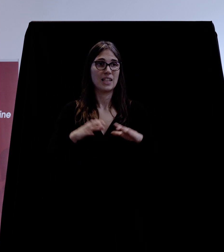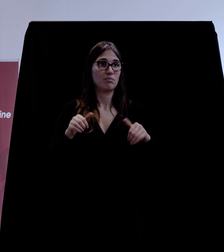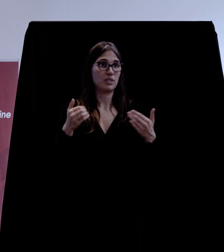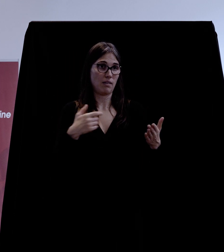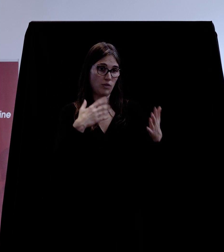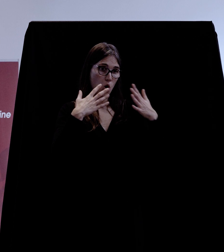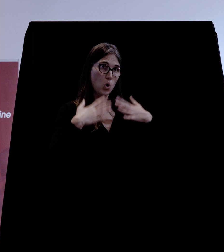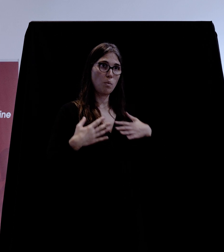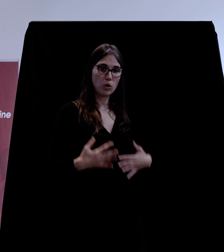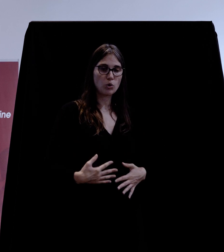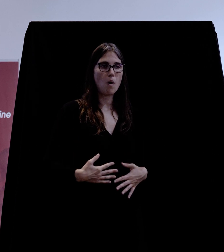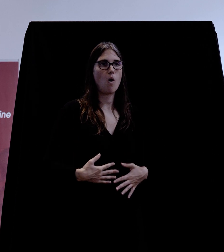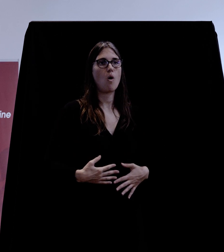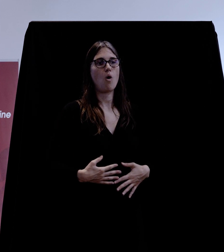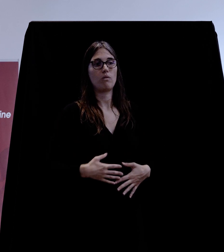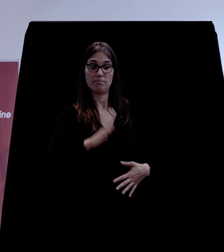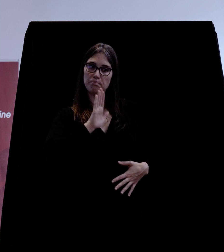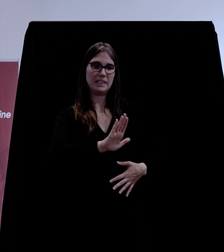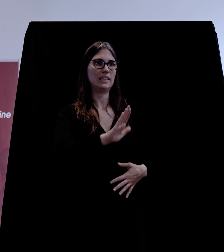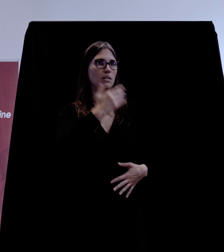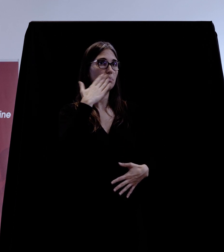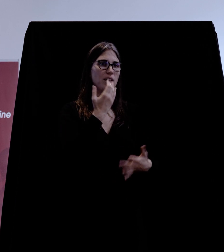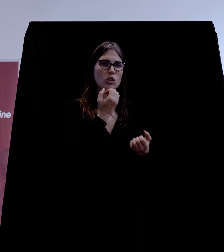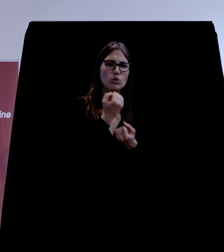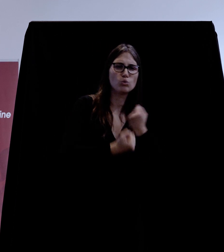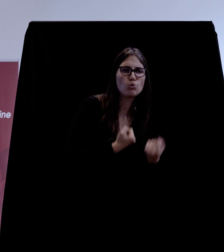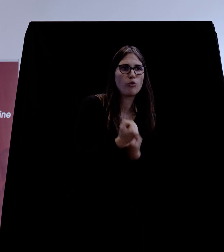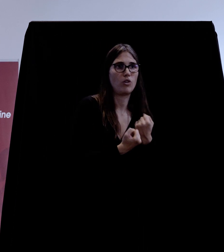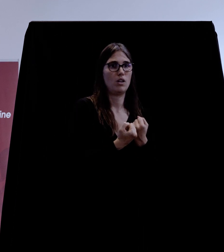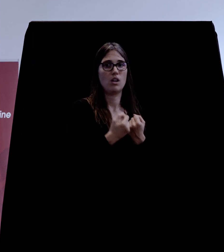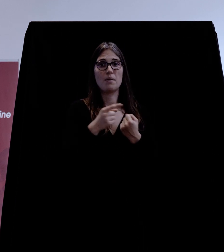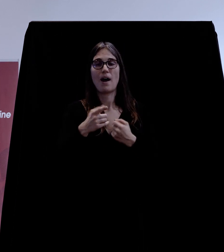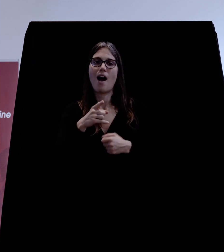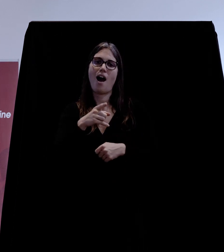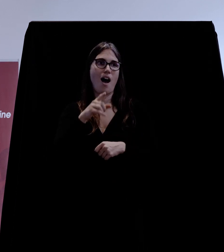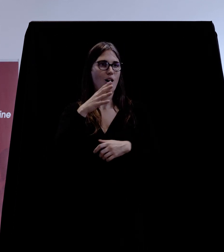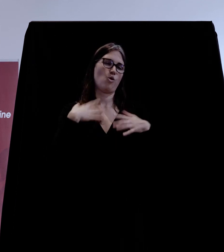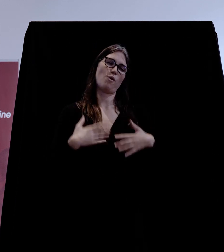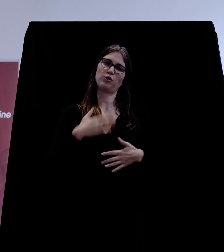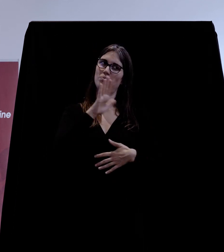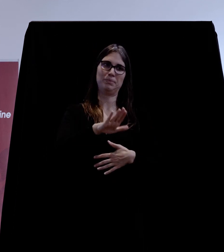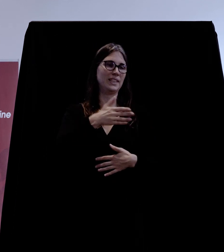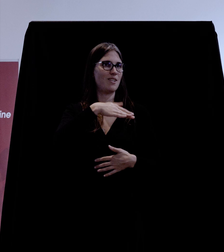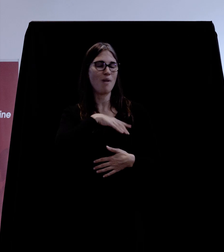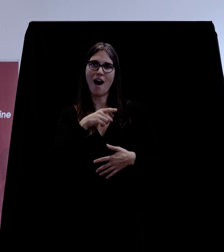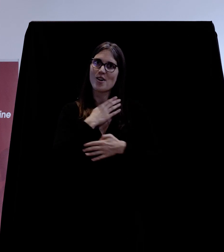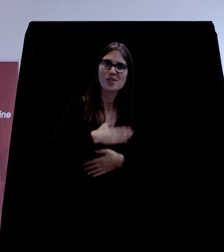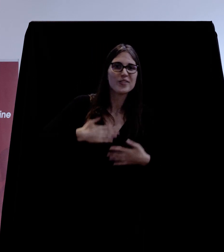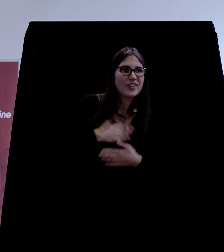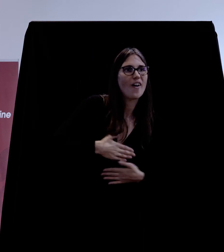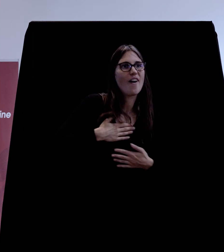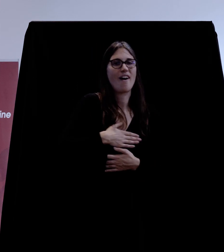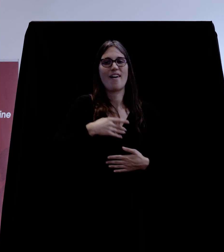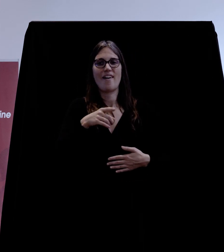behaviors when they're happy and doing well? I mean, those things that we learn them with our regular kids. We just don't recognize